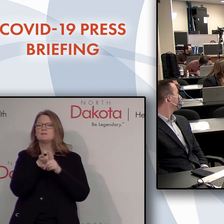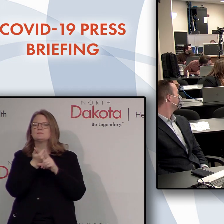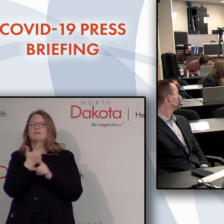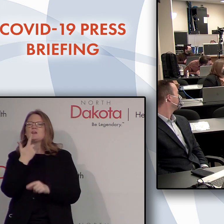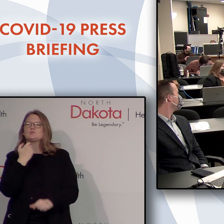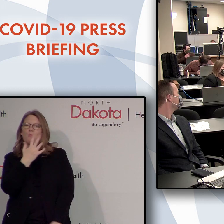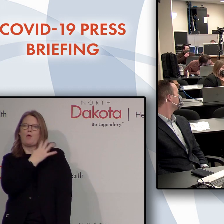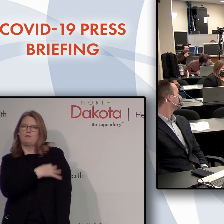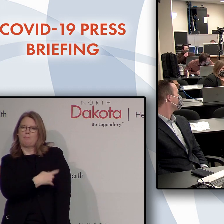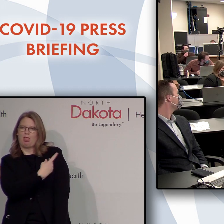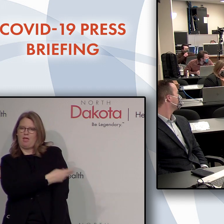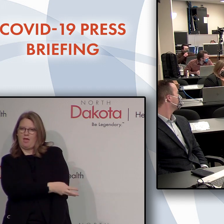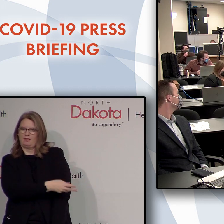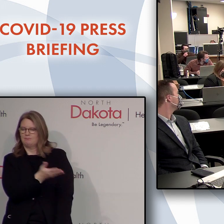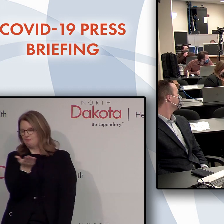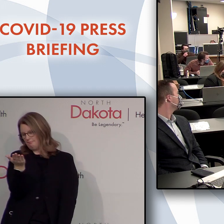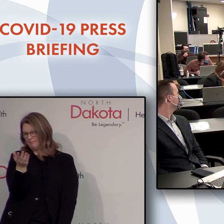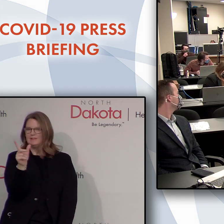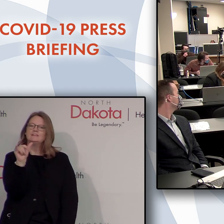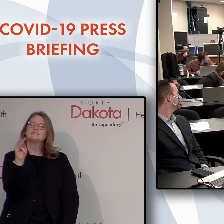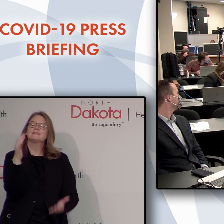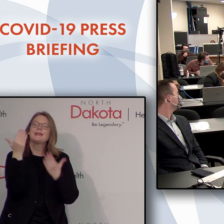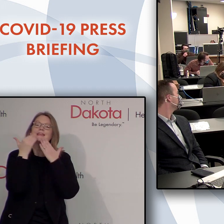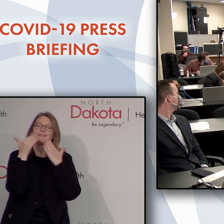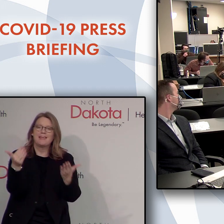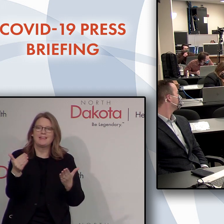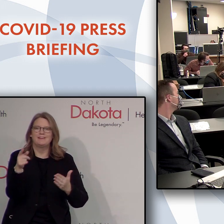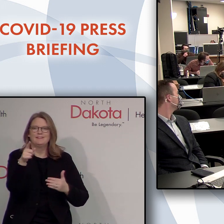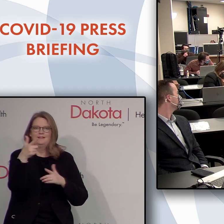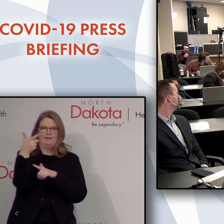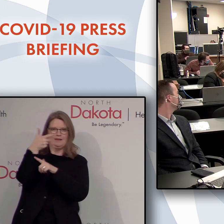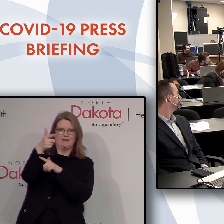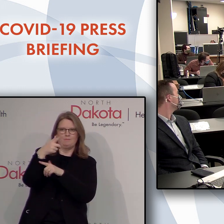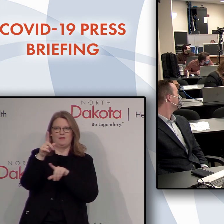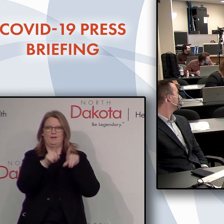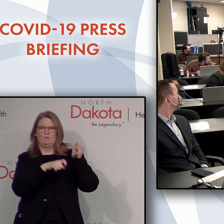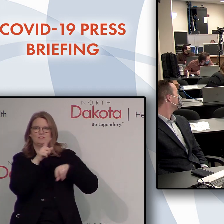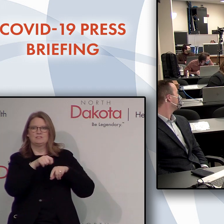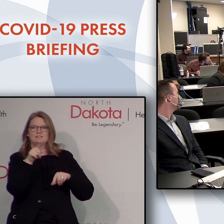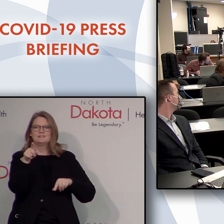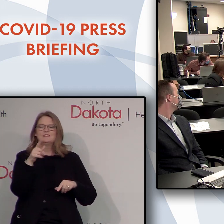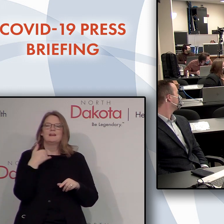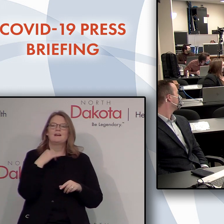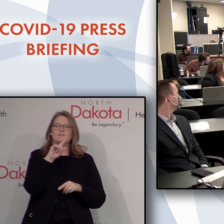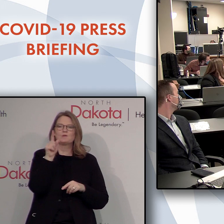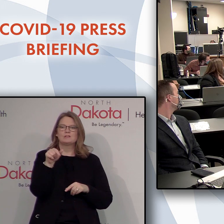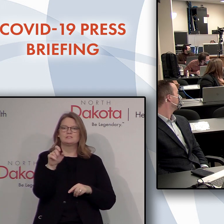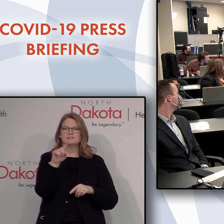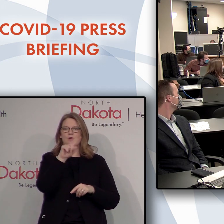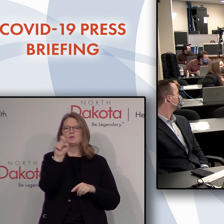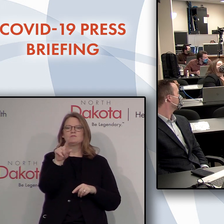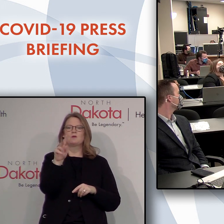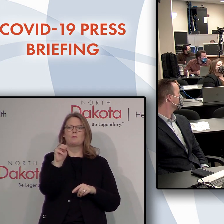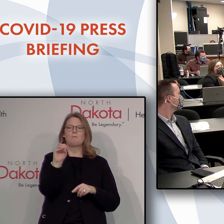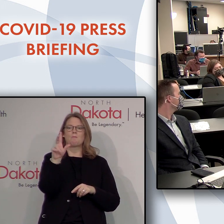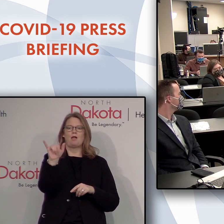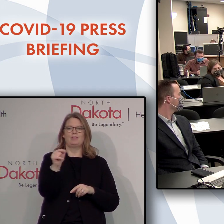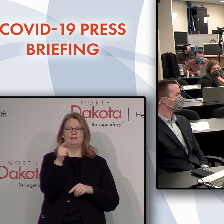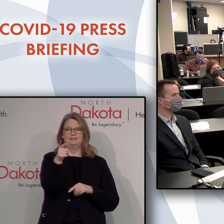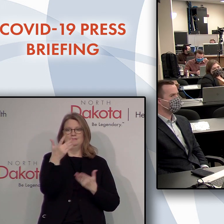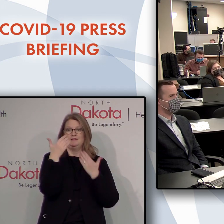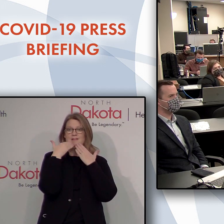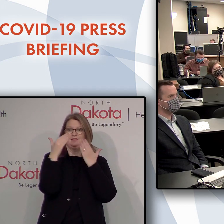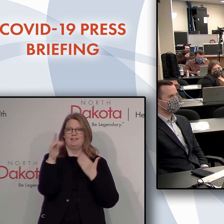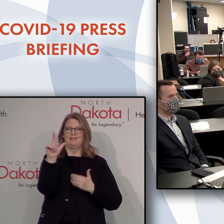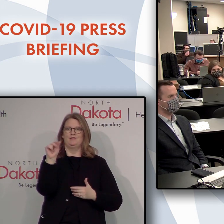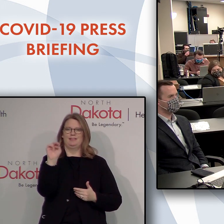we're okay. Lane, thank you for being here, doing double duty, camera and questions. I have a question for Molly. Thank you,